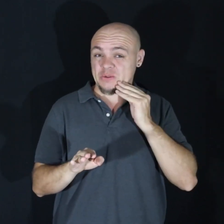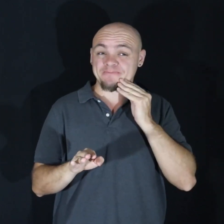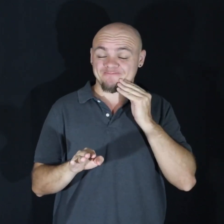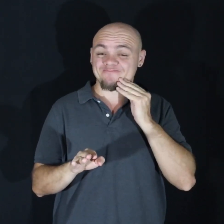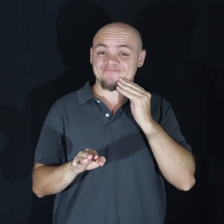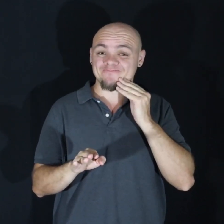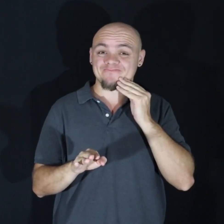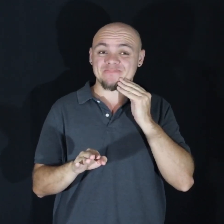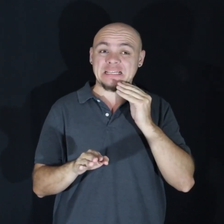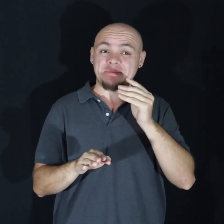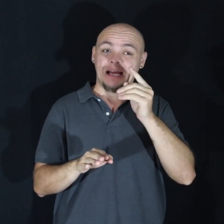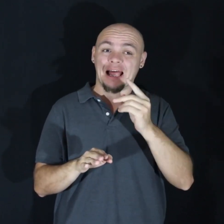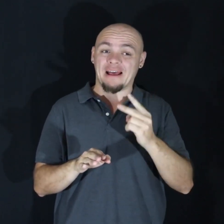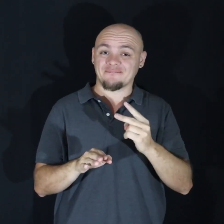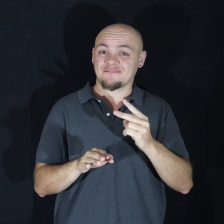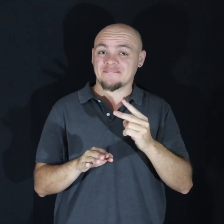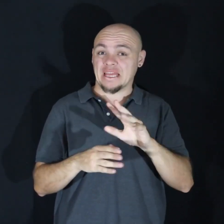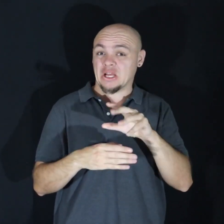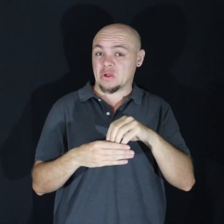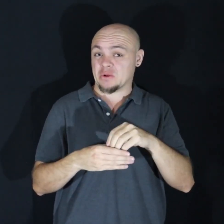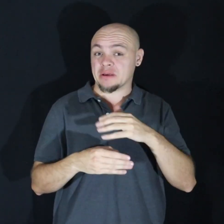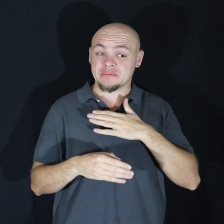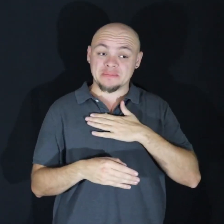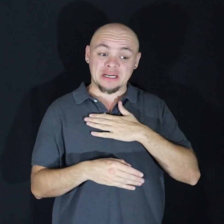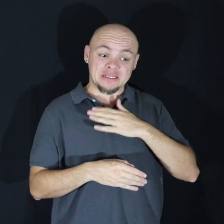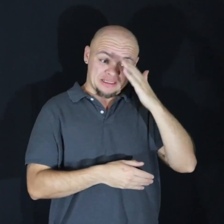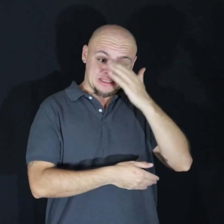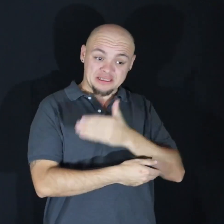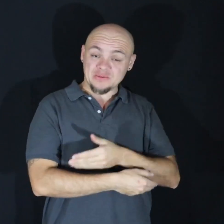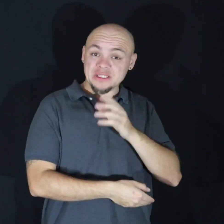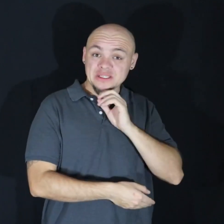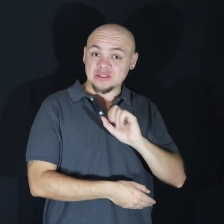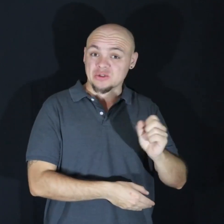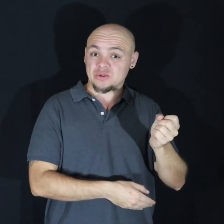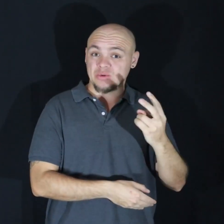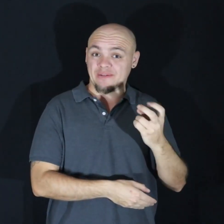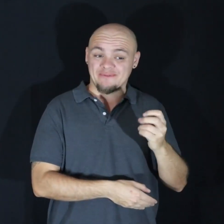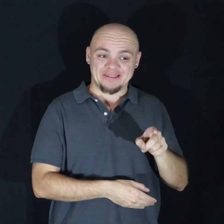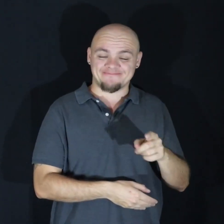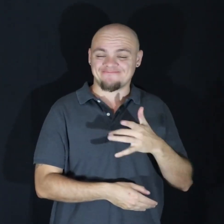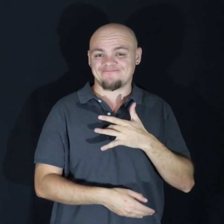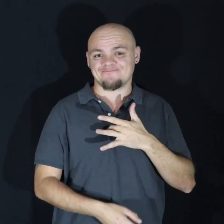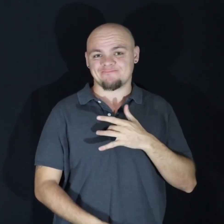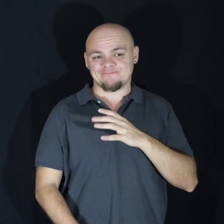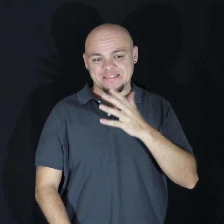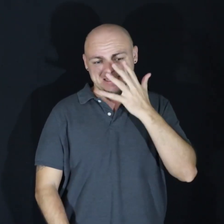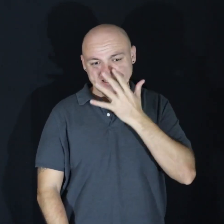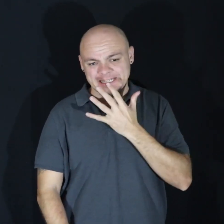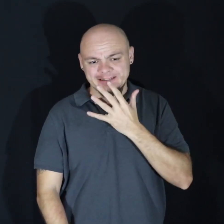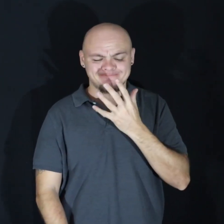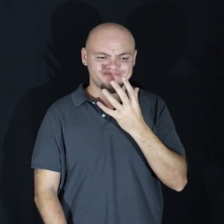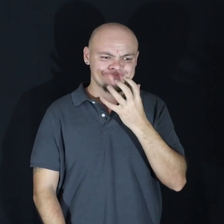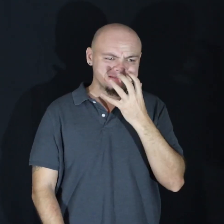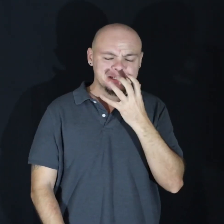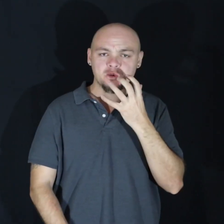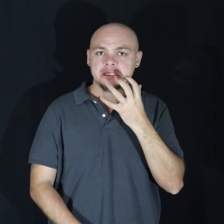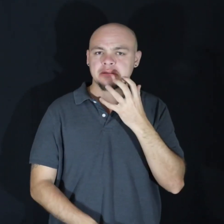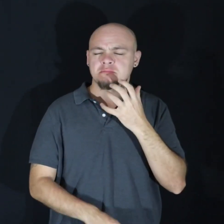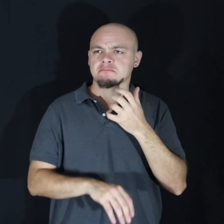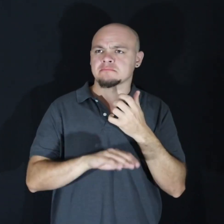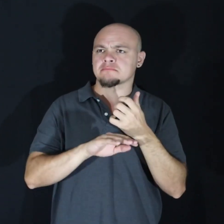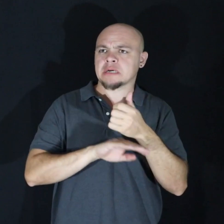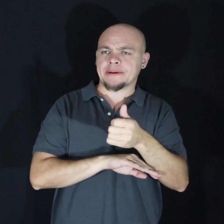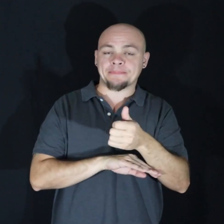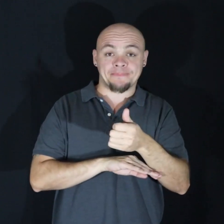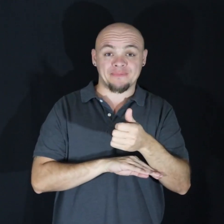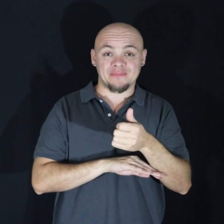people listening to me, including my own 12-year-old son, felt sad, angry, or blank during the